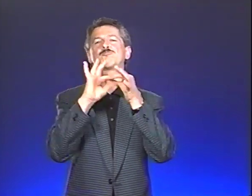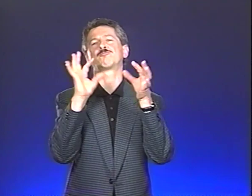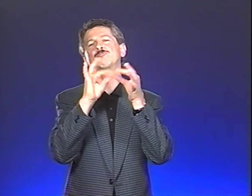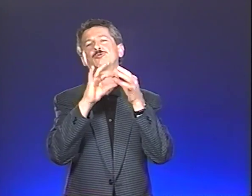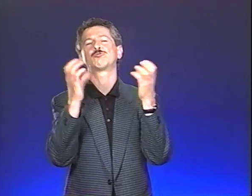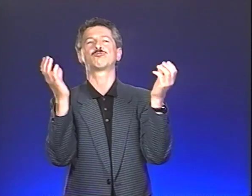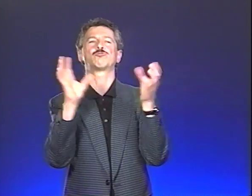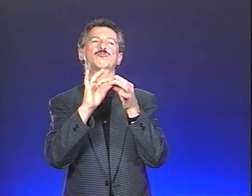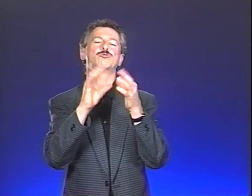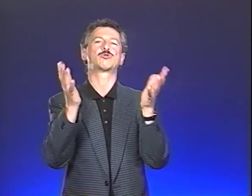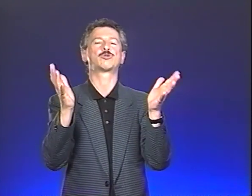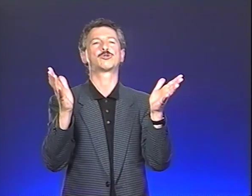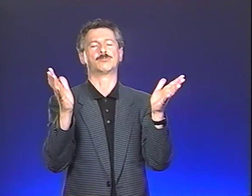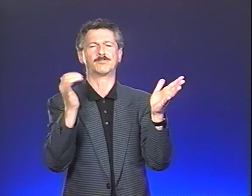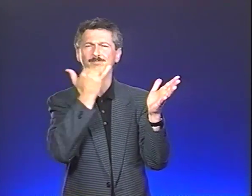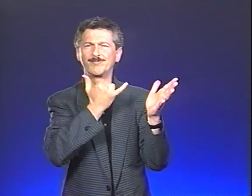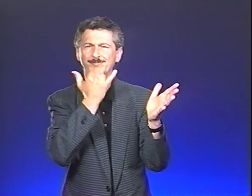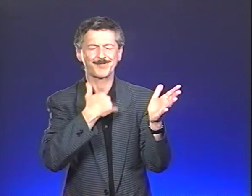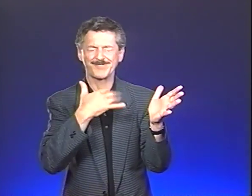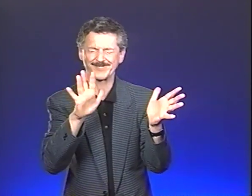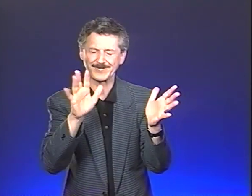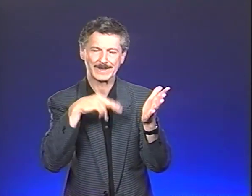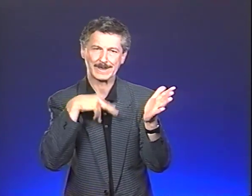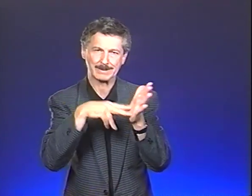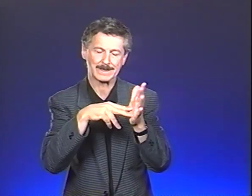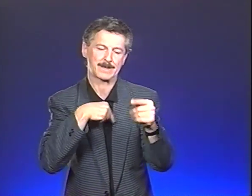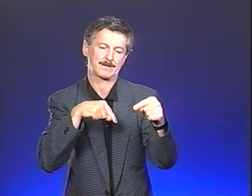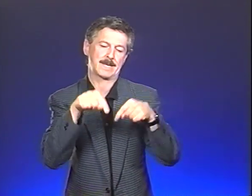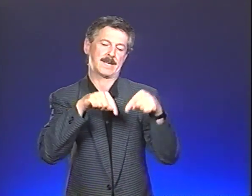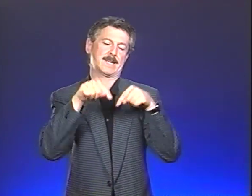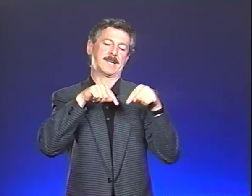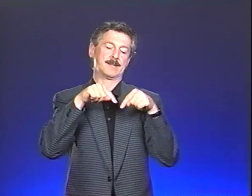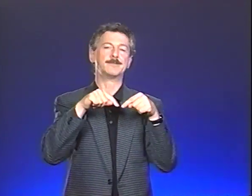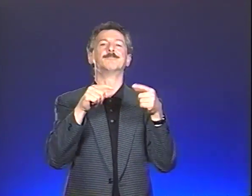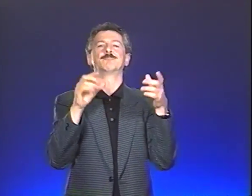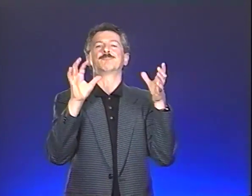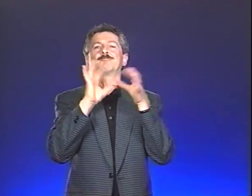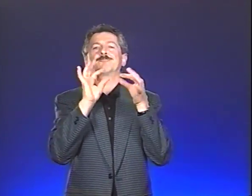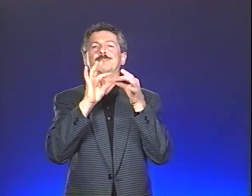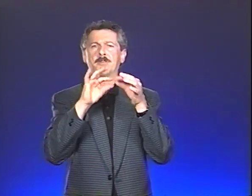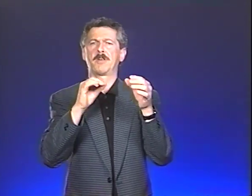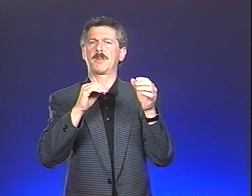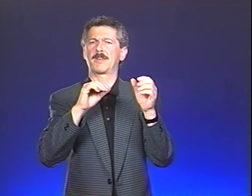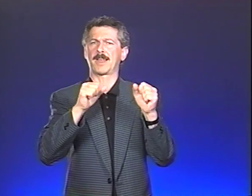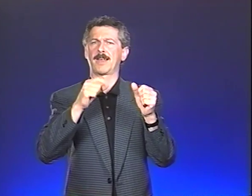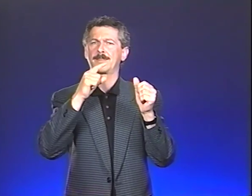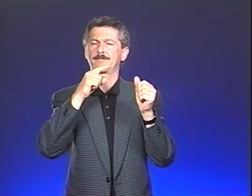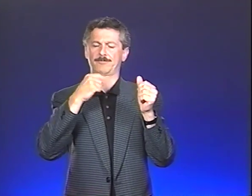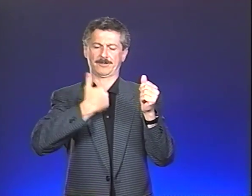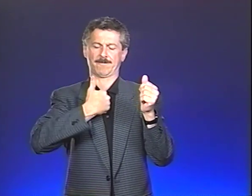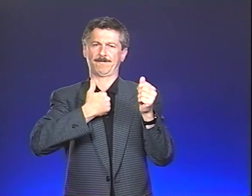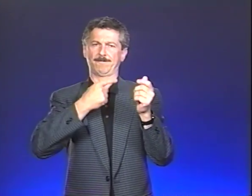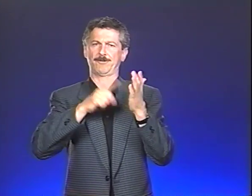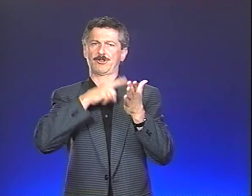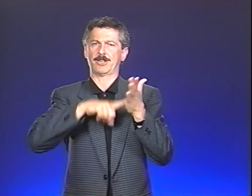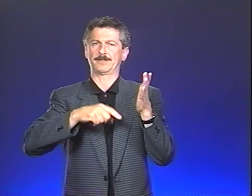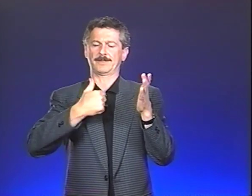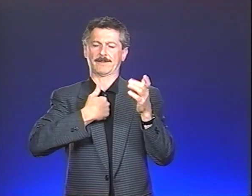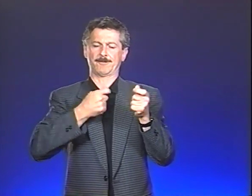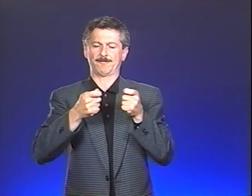Users of a language can also monitor their language use and can self-correct if they make a mistake in what they want to say.